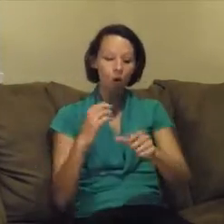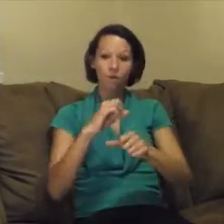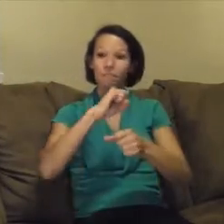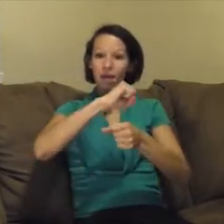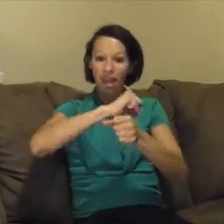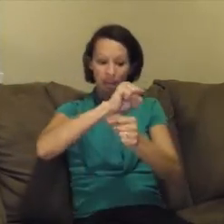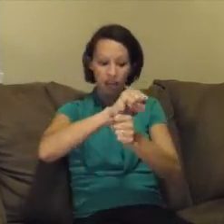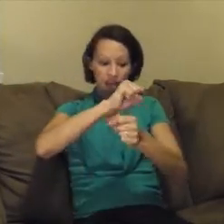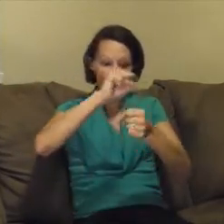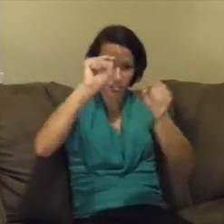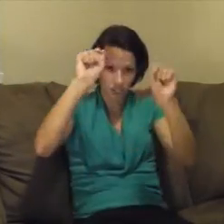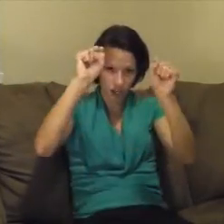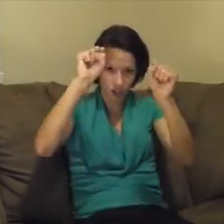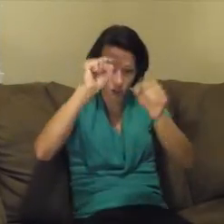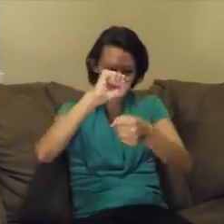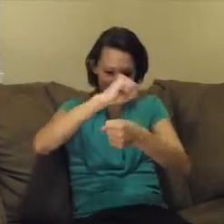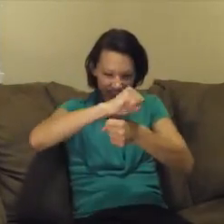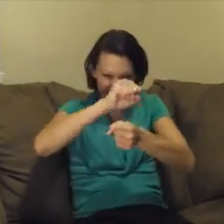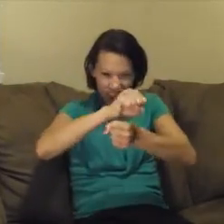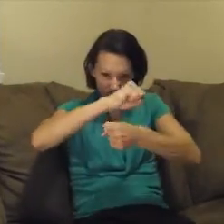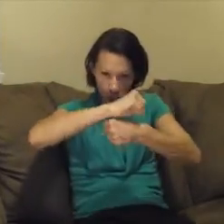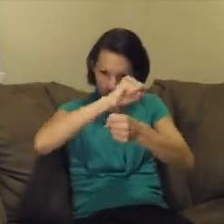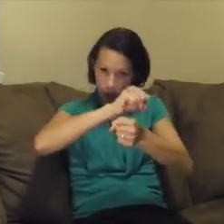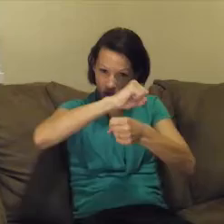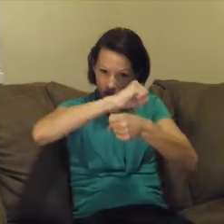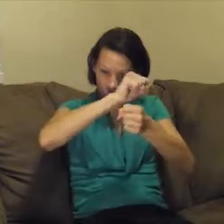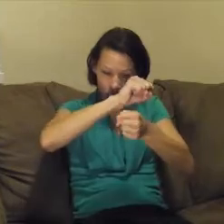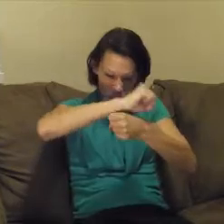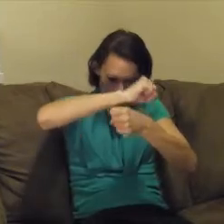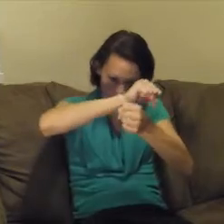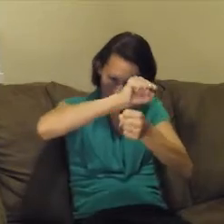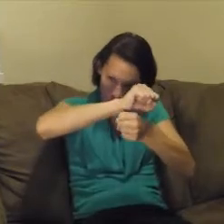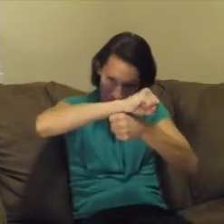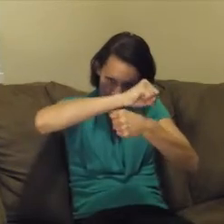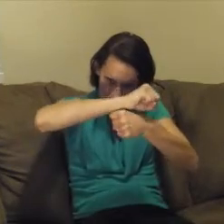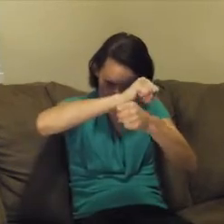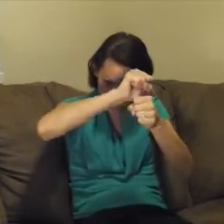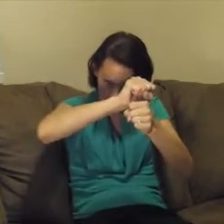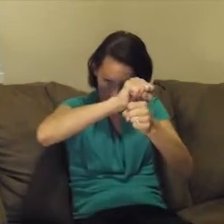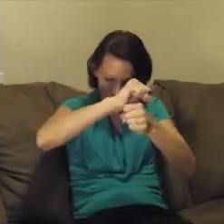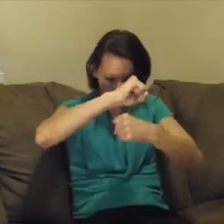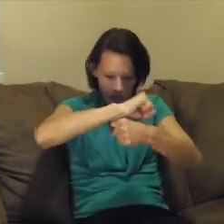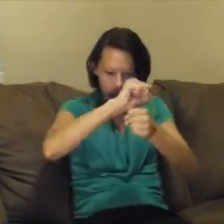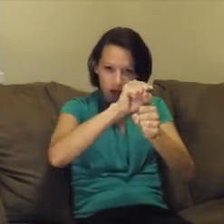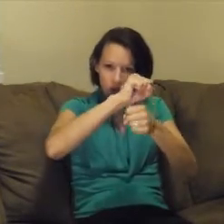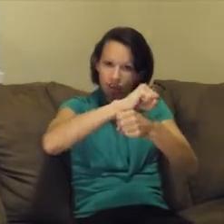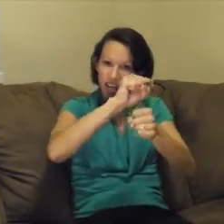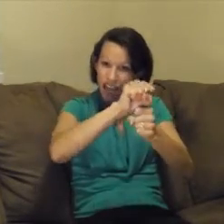or make is you get your 2 fists and it's like you're working with little tools. You're pounding with a hammer.